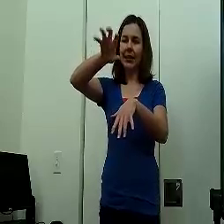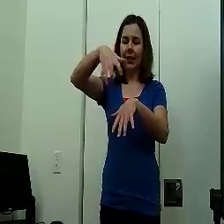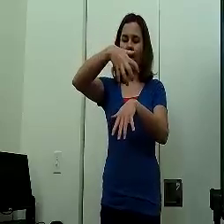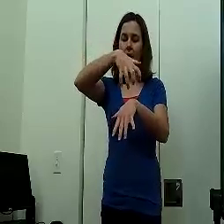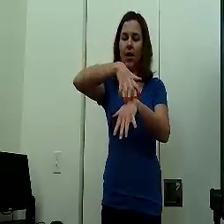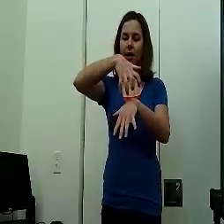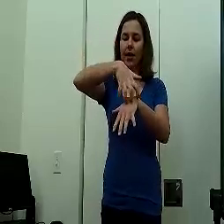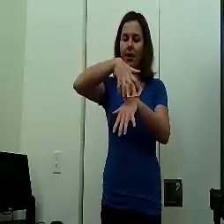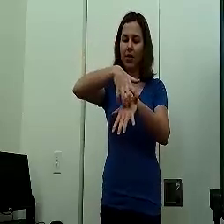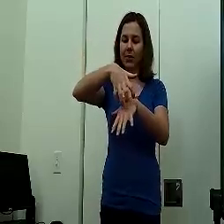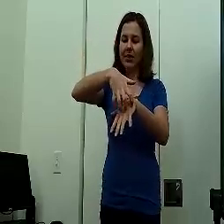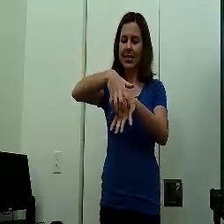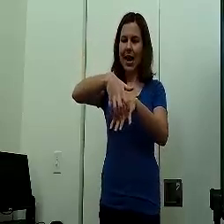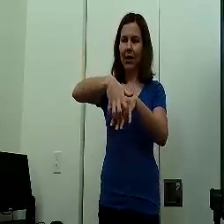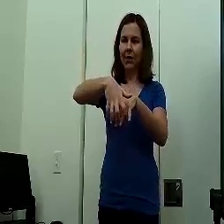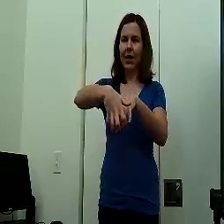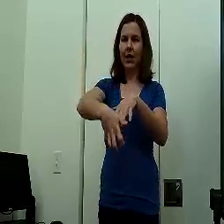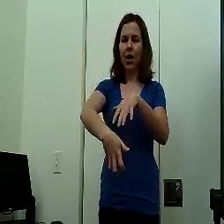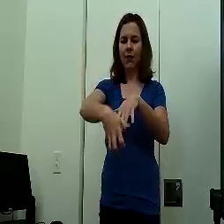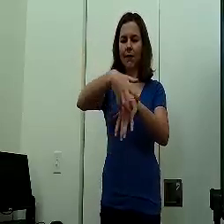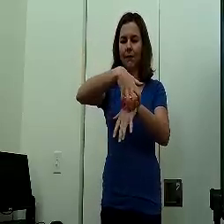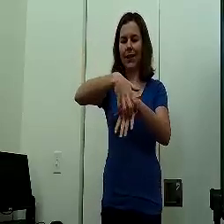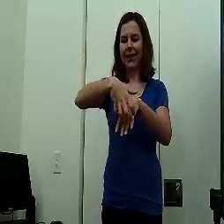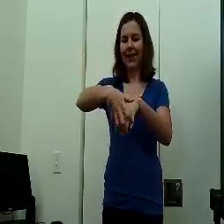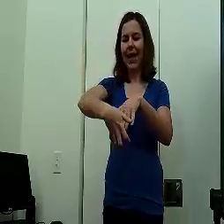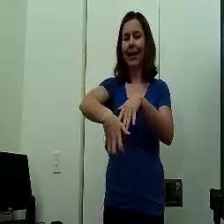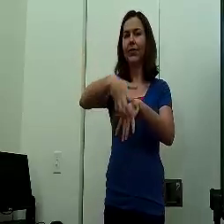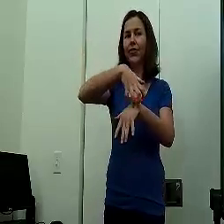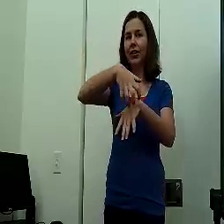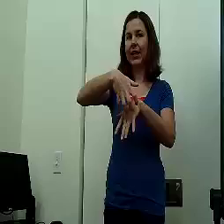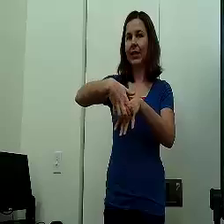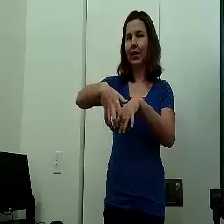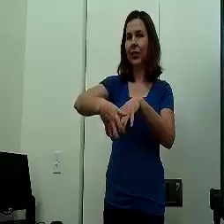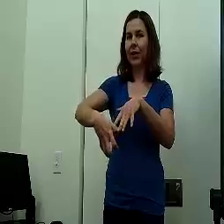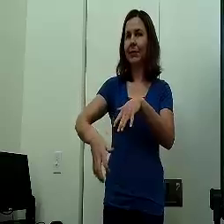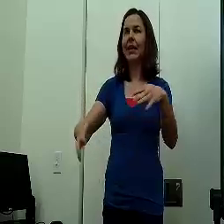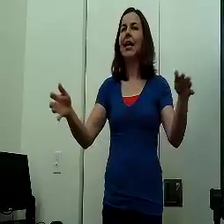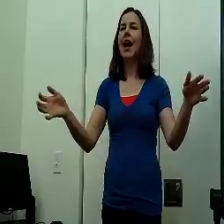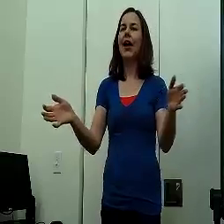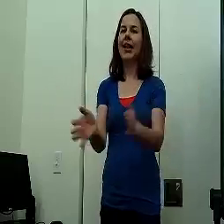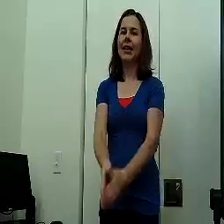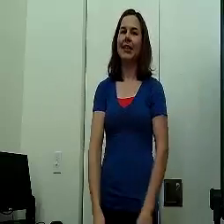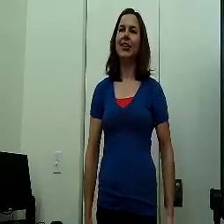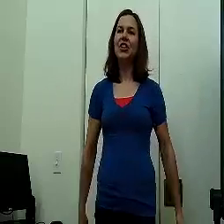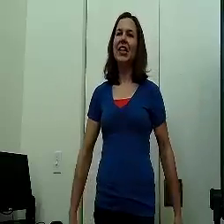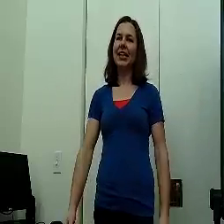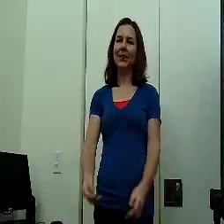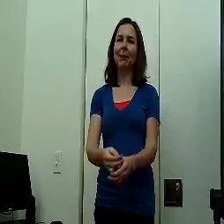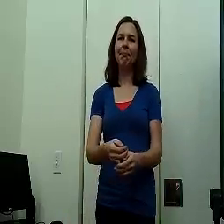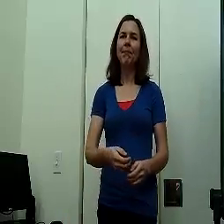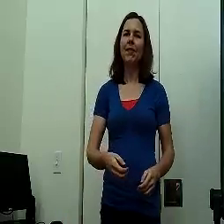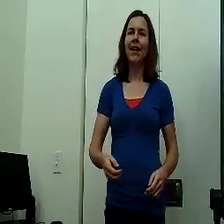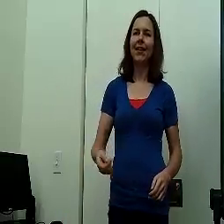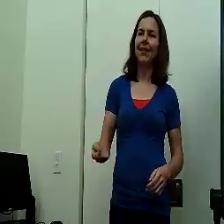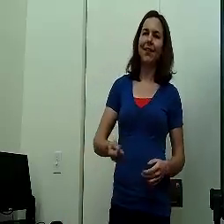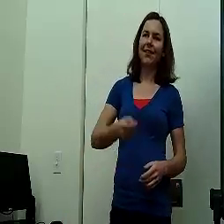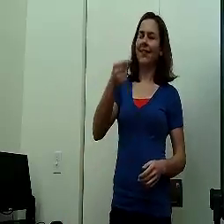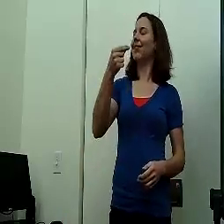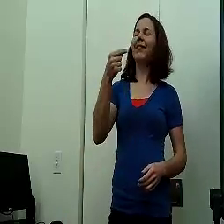is a claw, and it goes down and off kind of the edge, just like the little grapes. All right, Glenda, so you get this one. That was